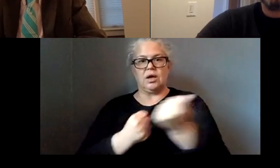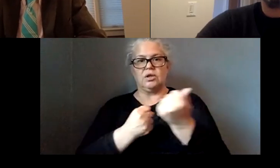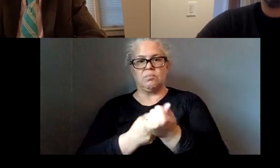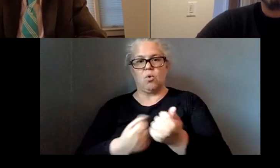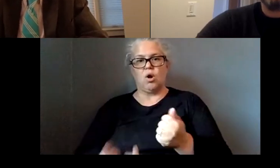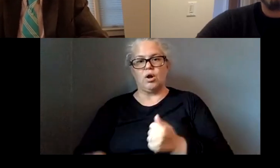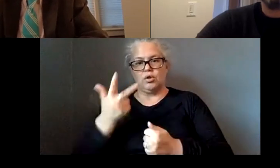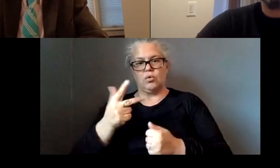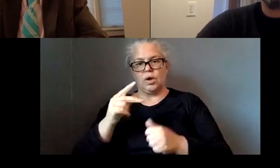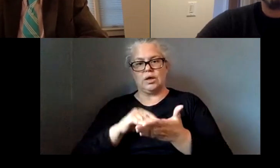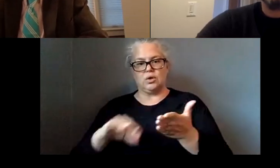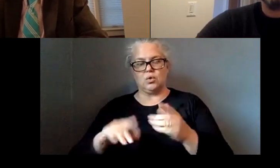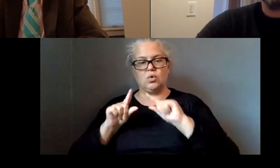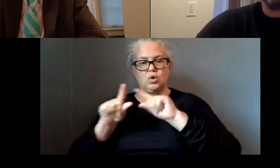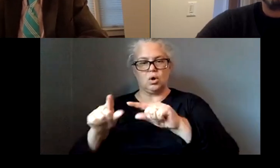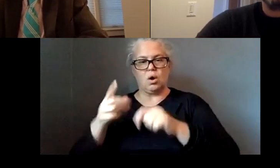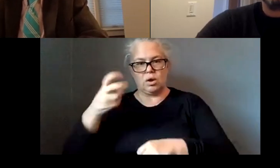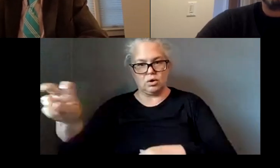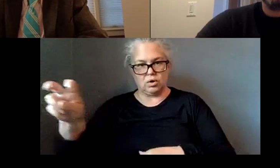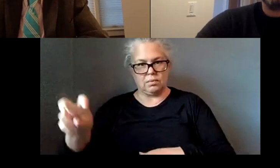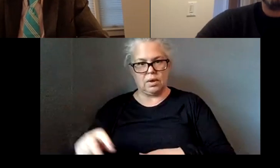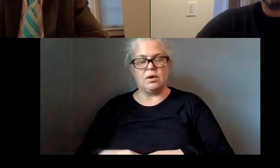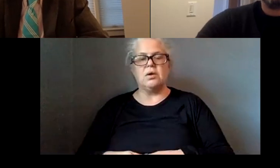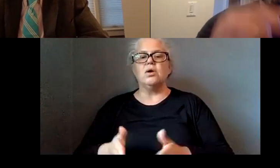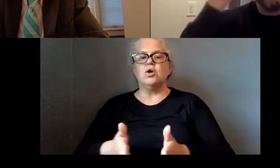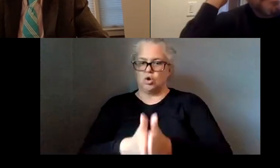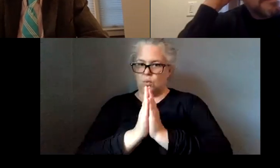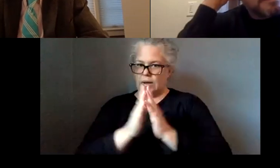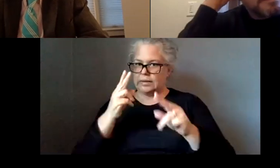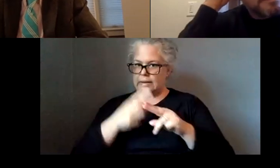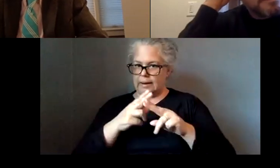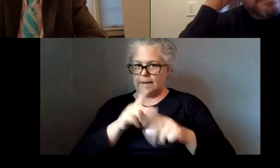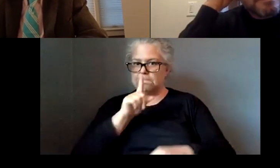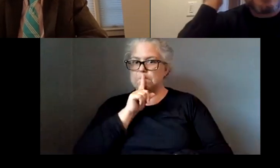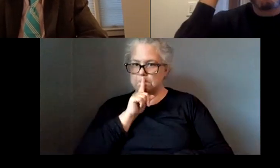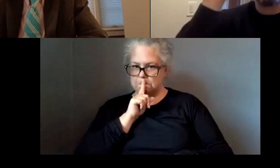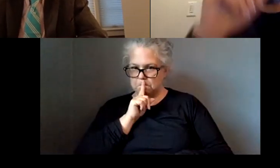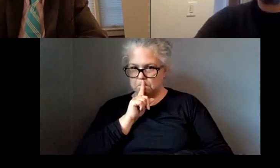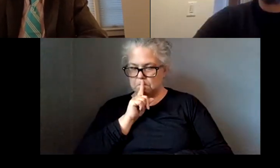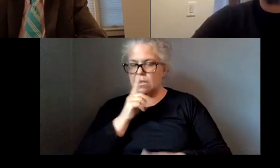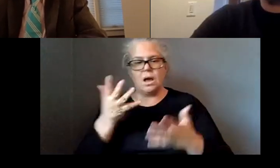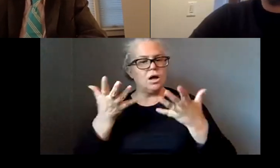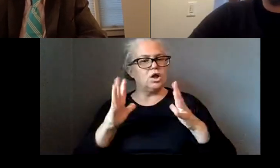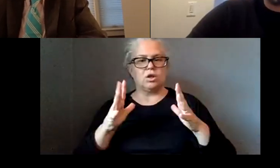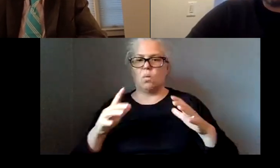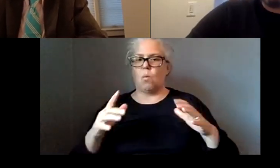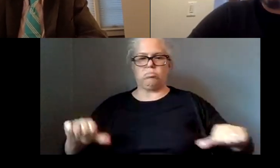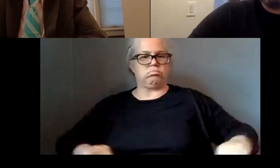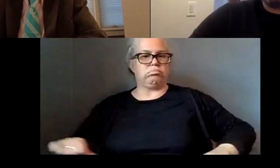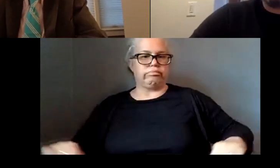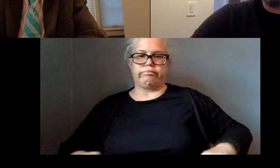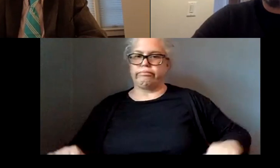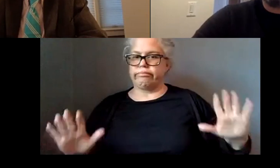students. So, and she asked not to be recognized. She didn't want to make a fuss about it, but